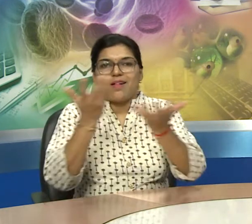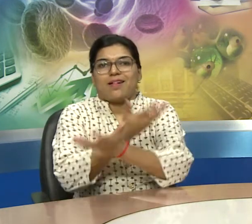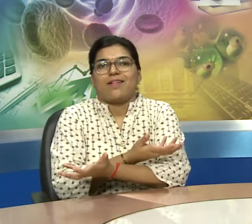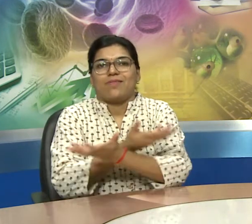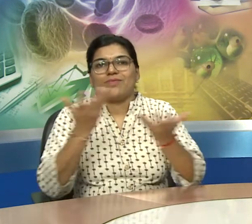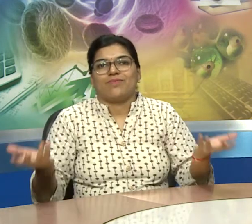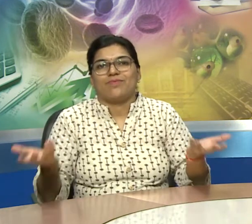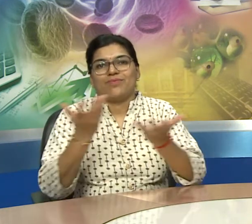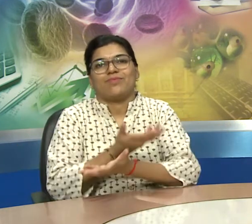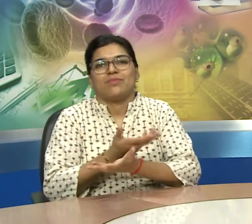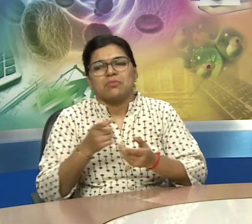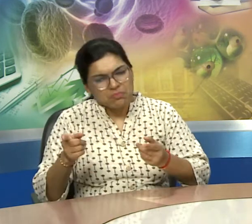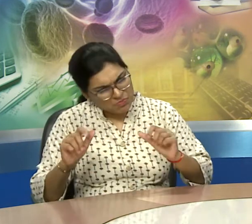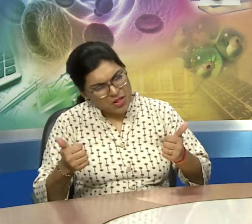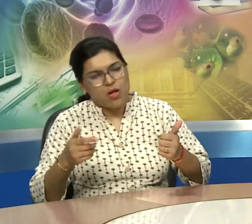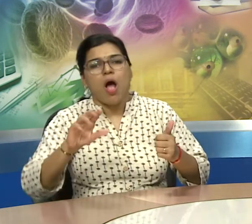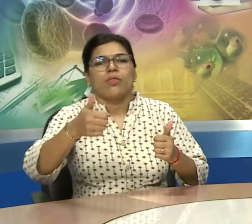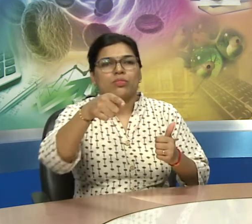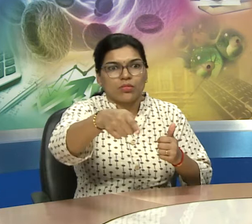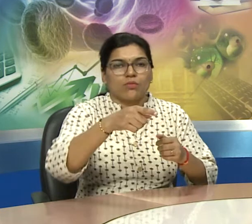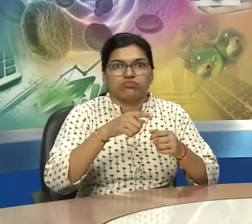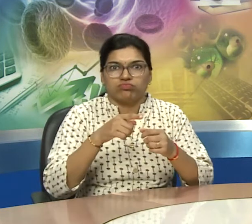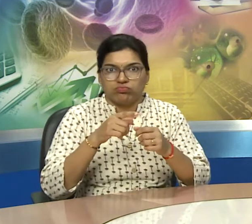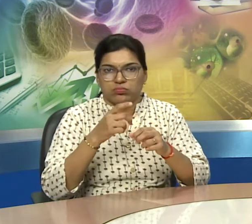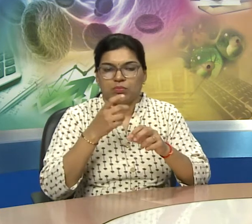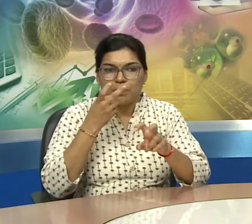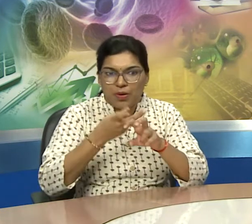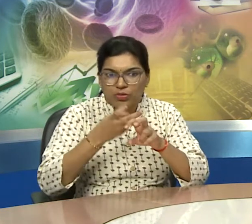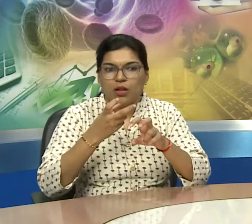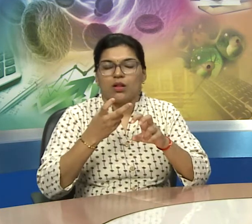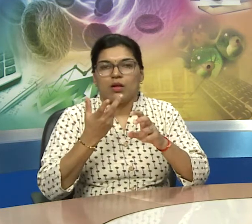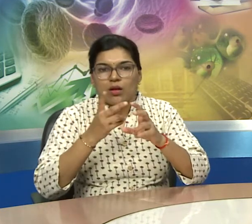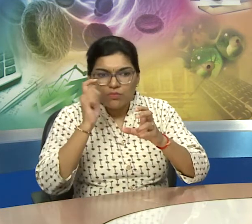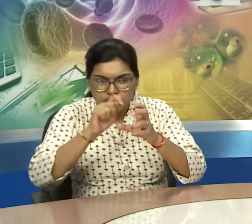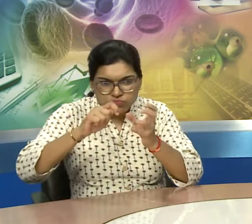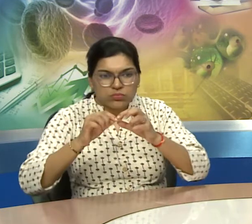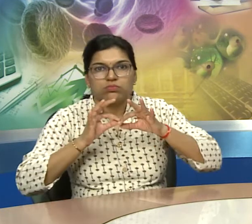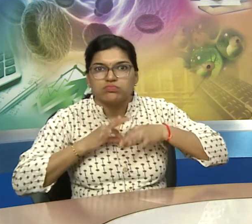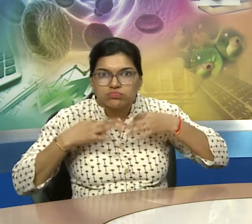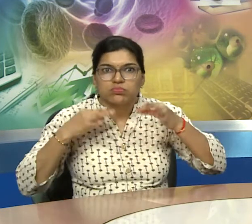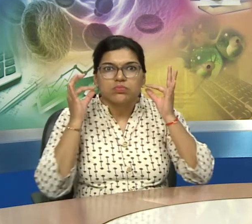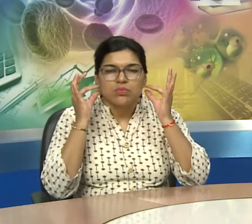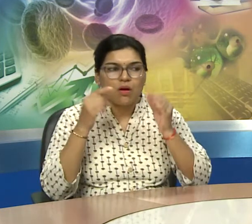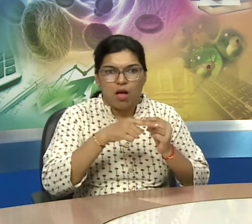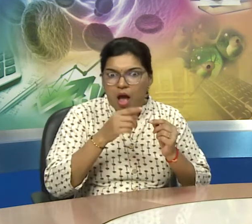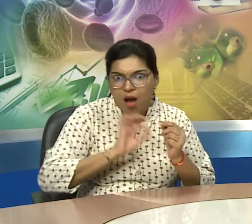their need, they used to exchange the things. So that was known as barter system. You must have